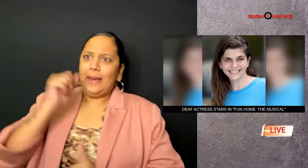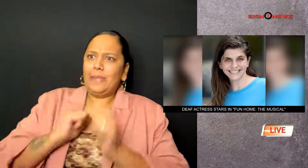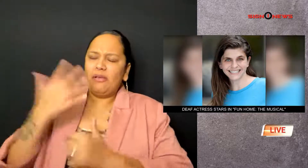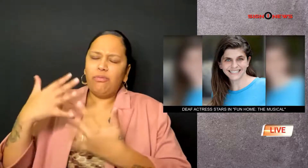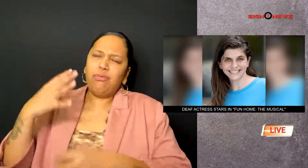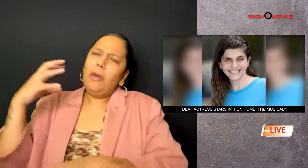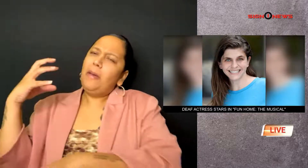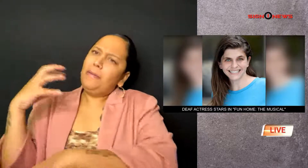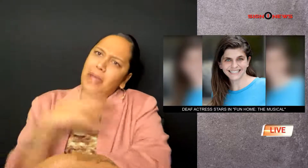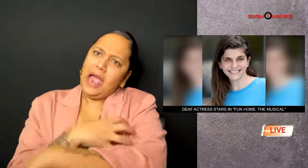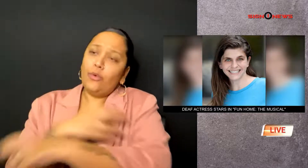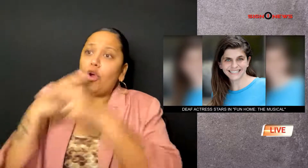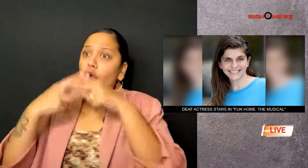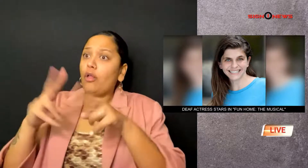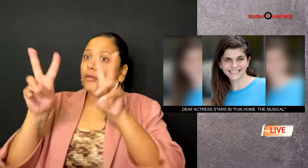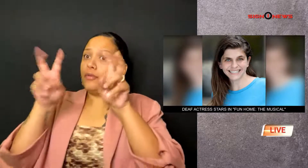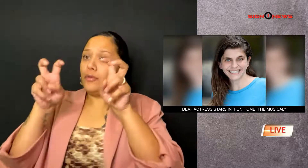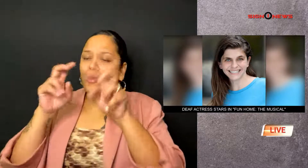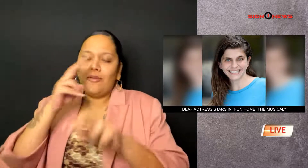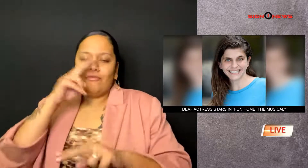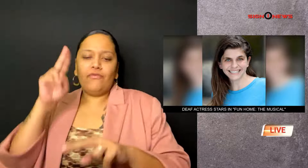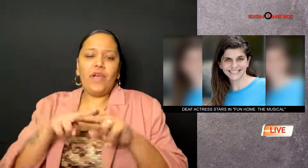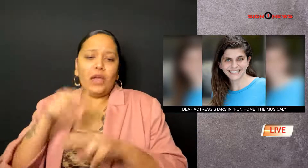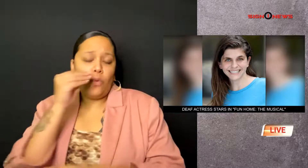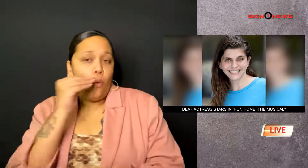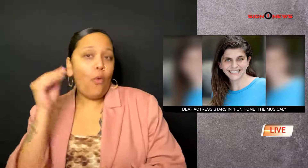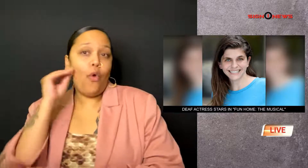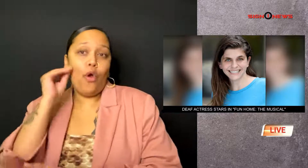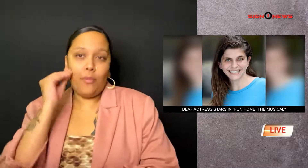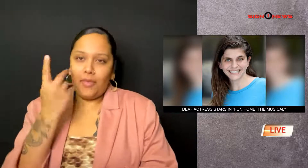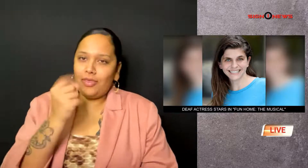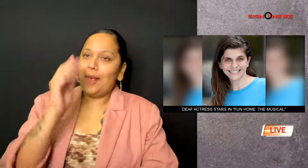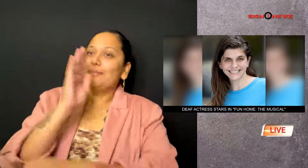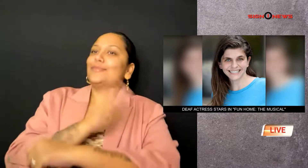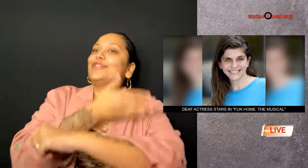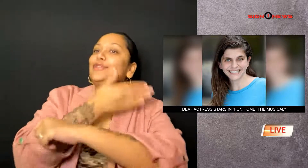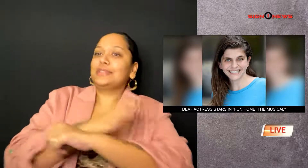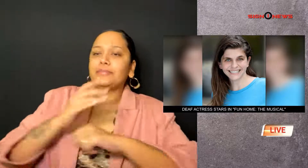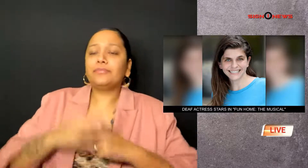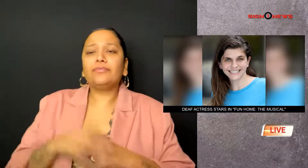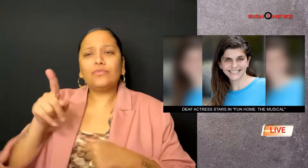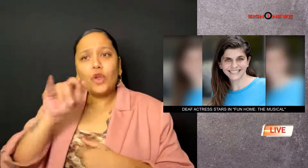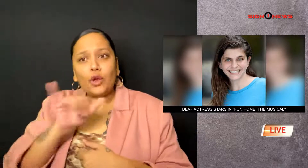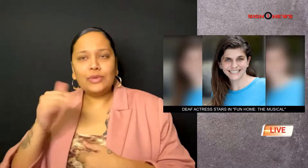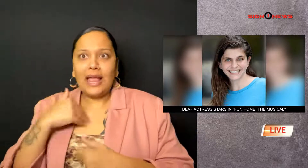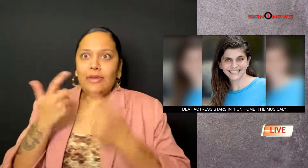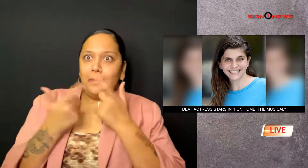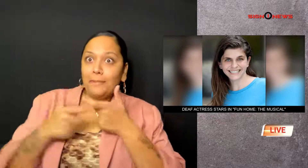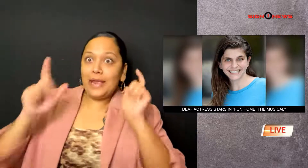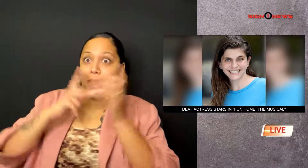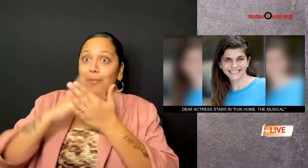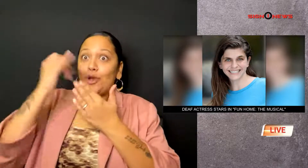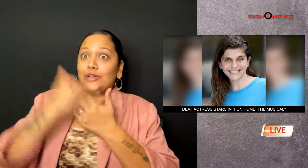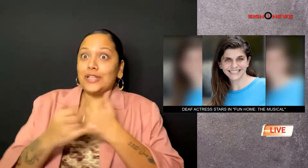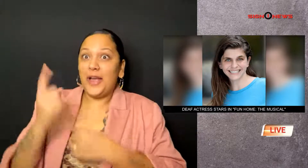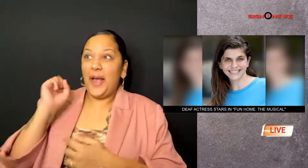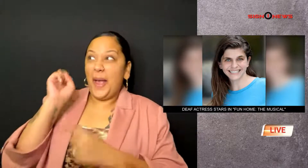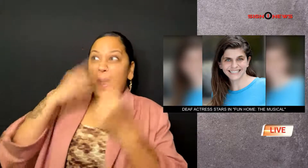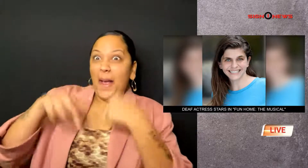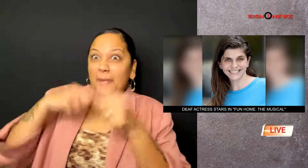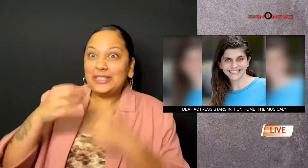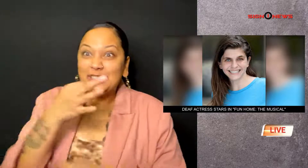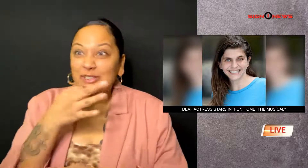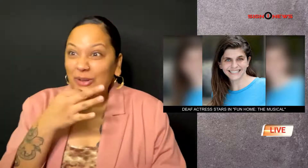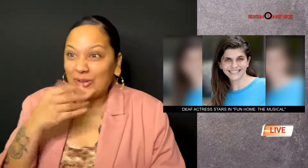on stage in the powerful play entitled Fun Home, the Musical. And